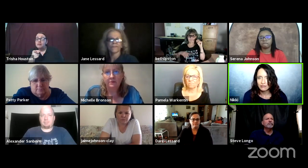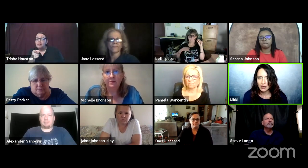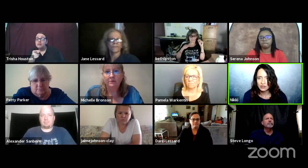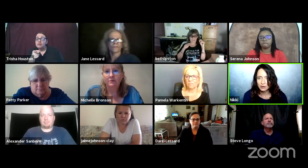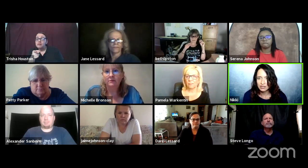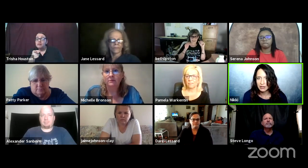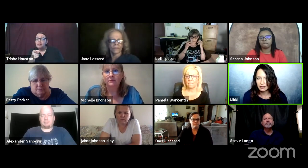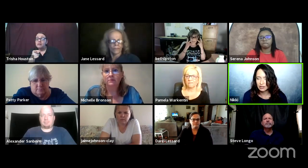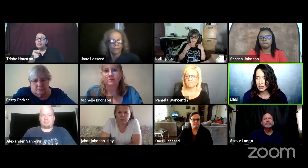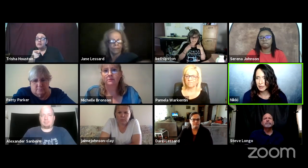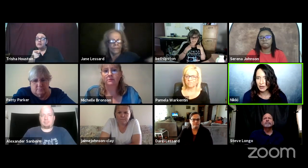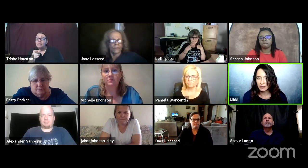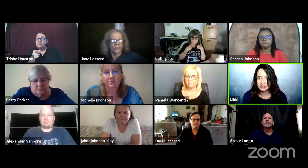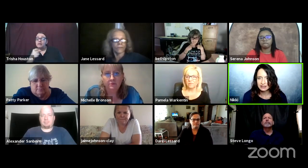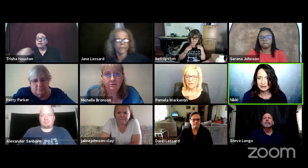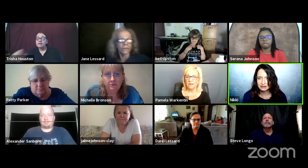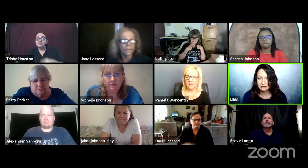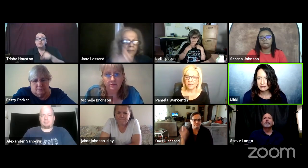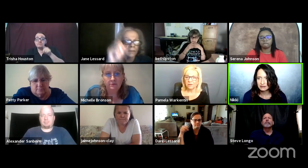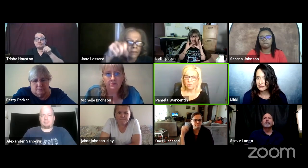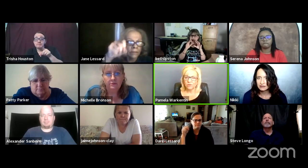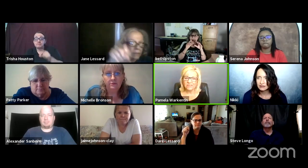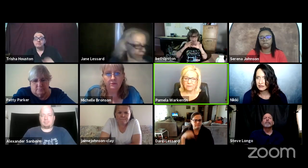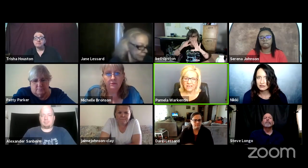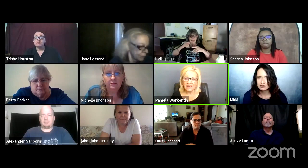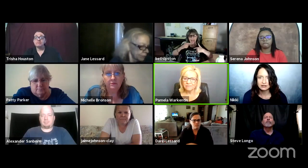Beth, do you want to speak a little bit about this? Can you all see me?